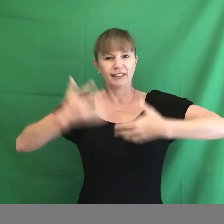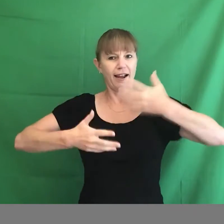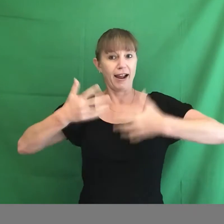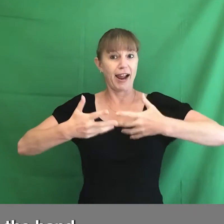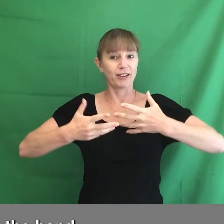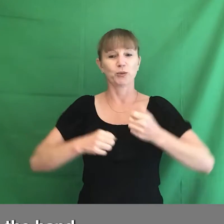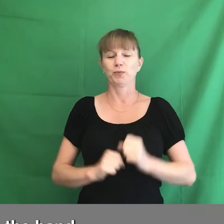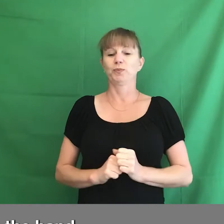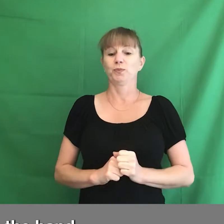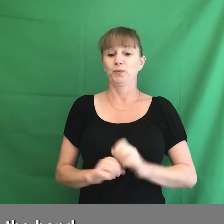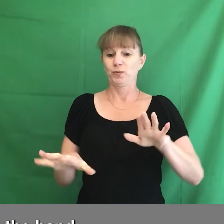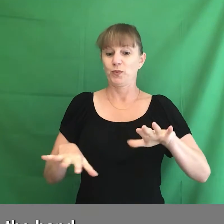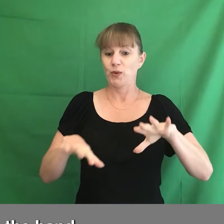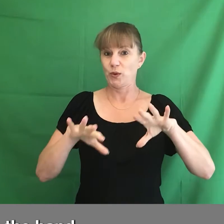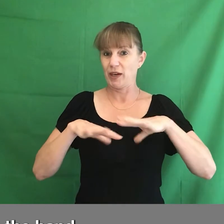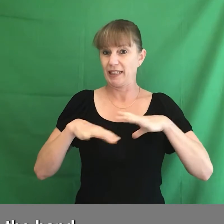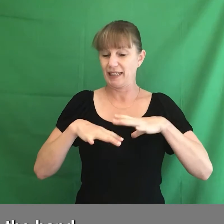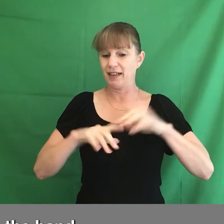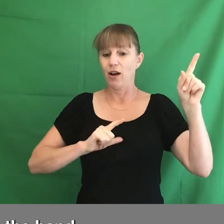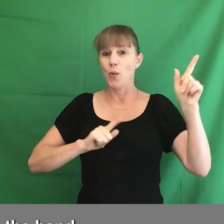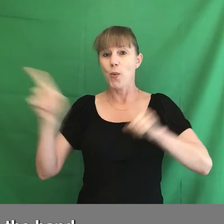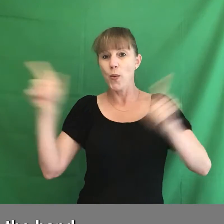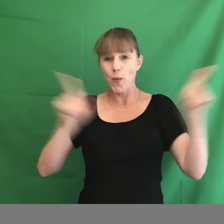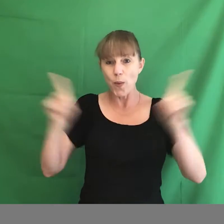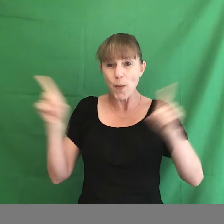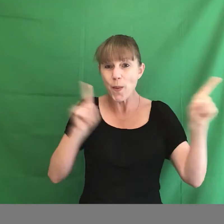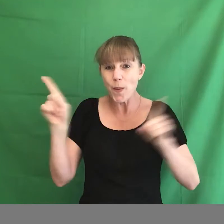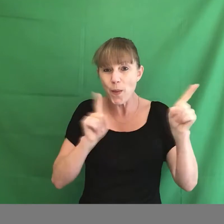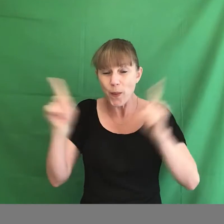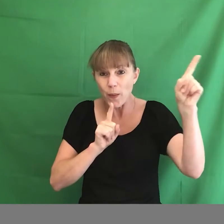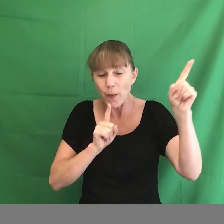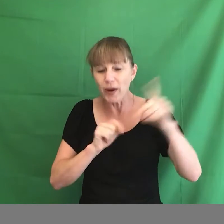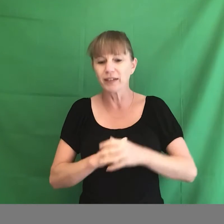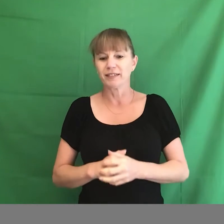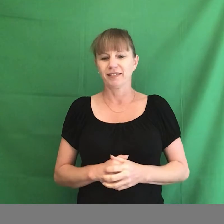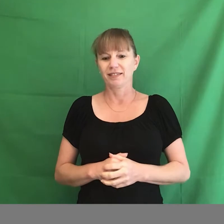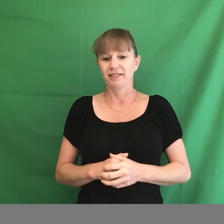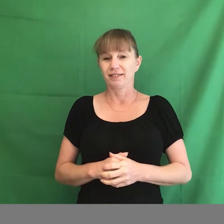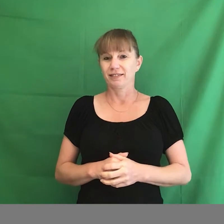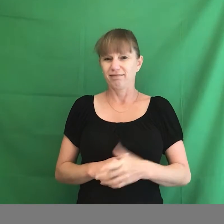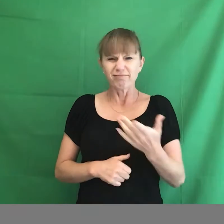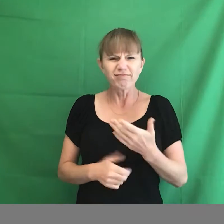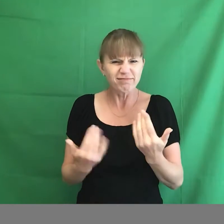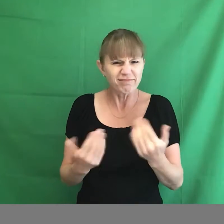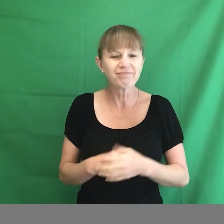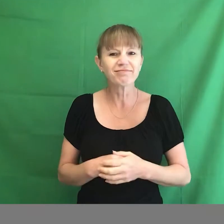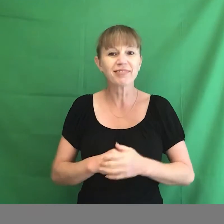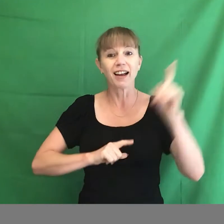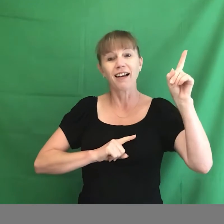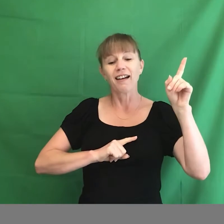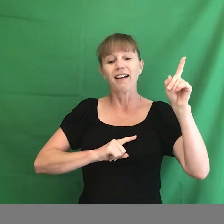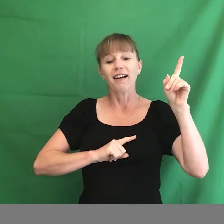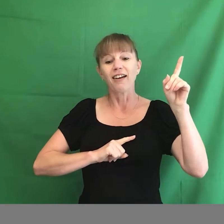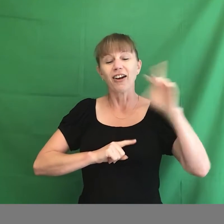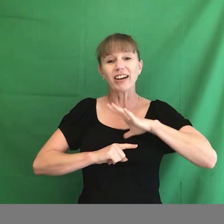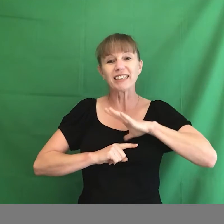Shall we try that together? And make sure to do the hand motions as well. Here we go. Woo woo woo! You can do better than that. Let's give it